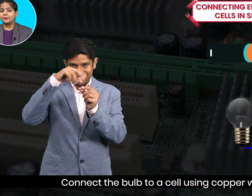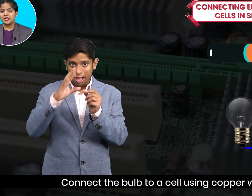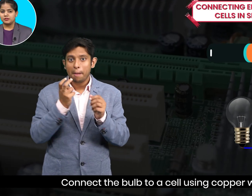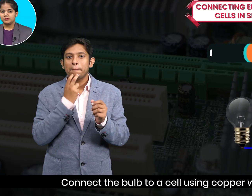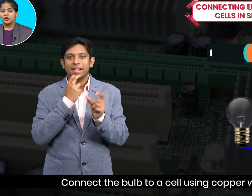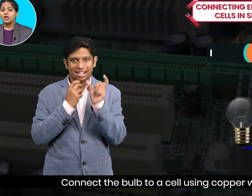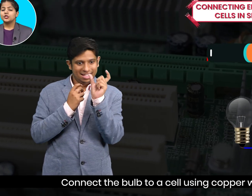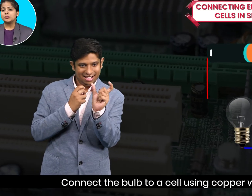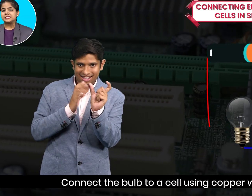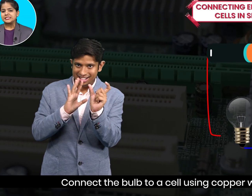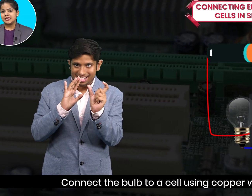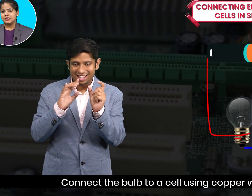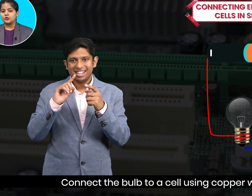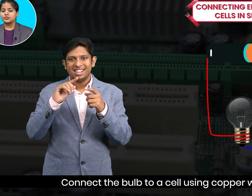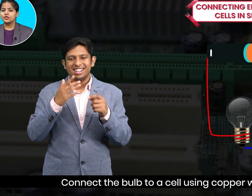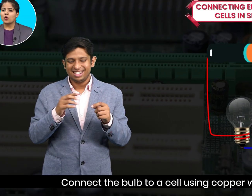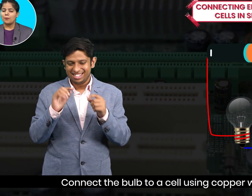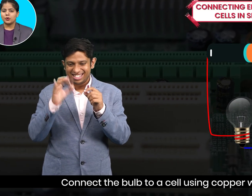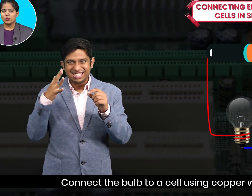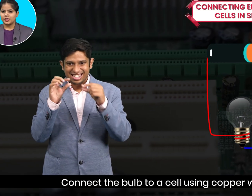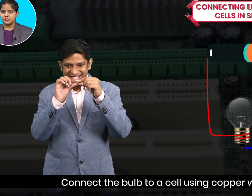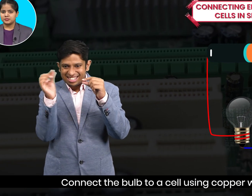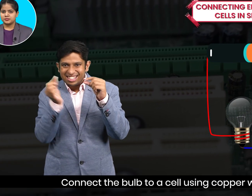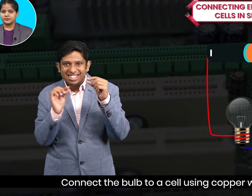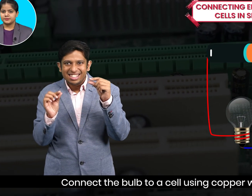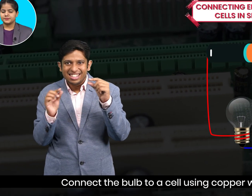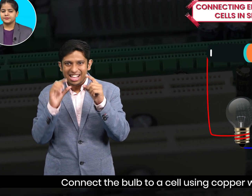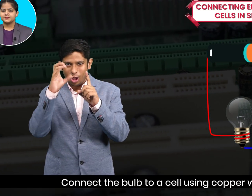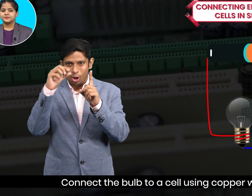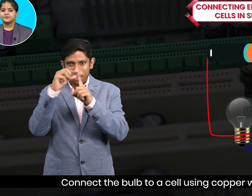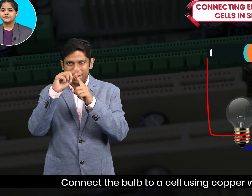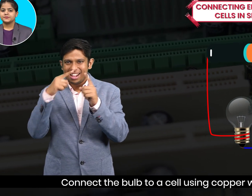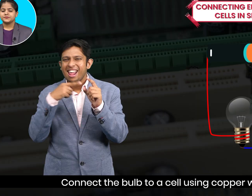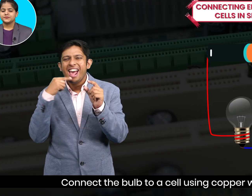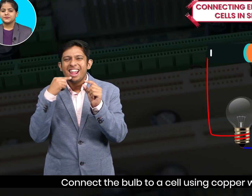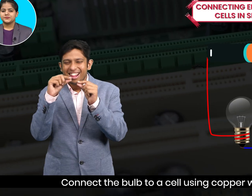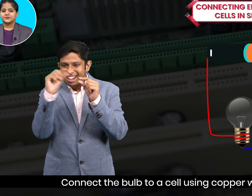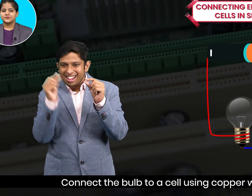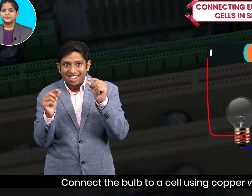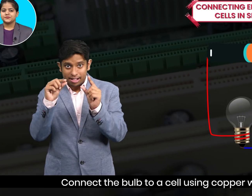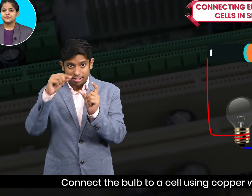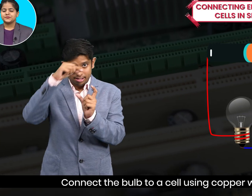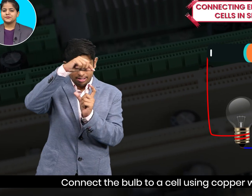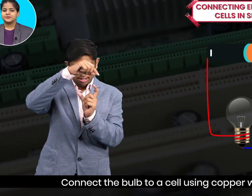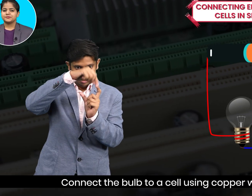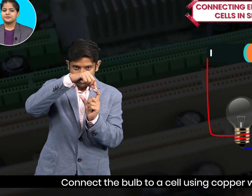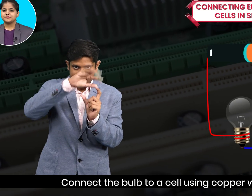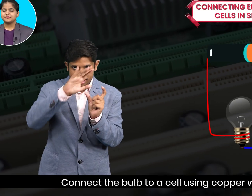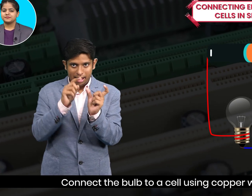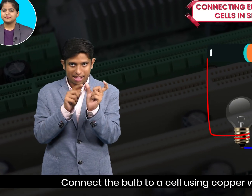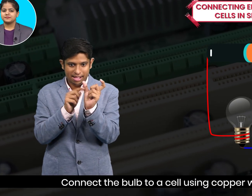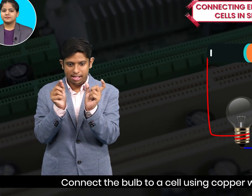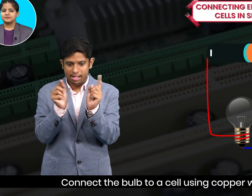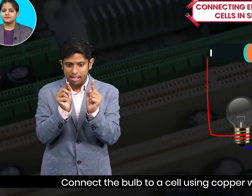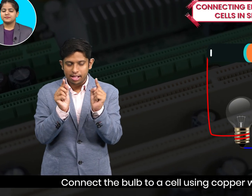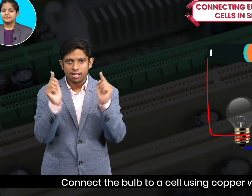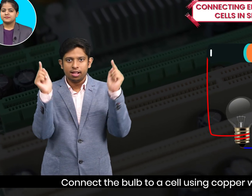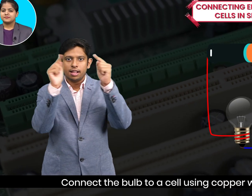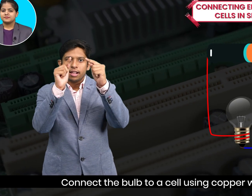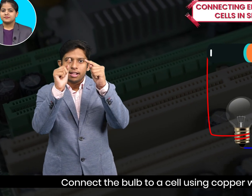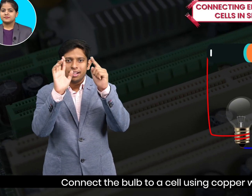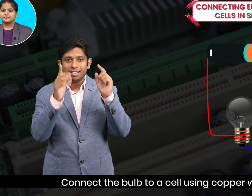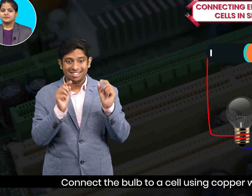Connect the bulb to a cell using copper wires.